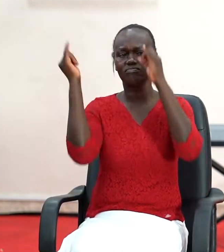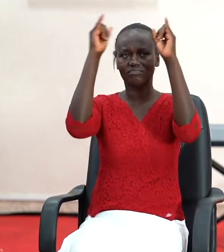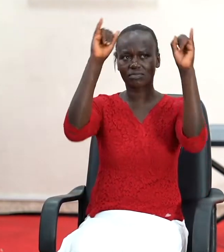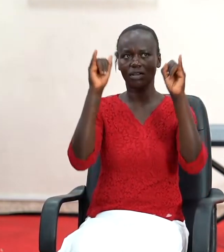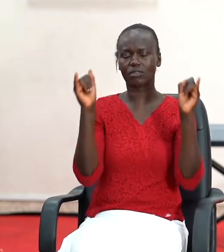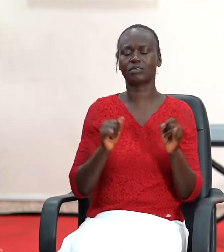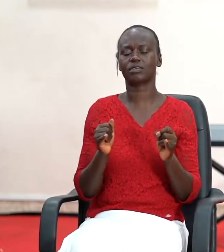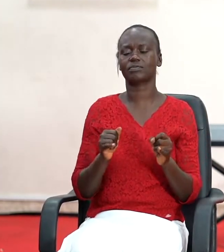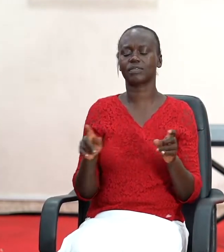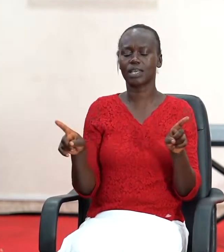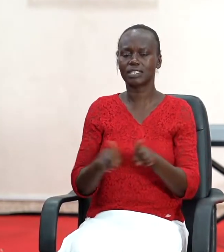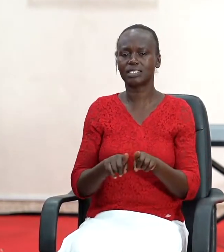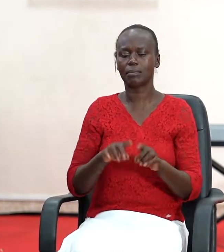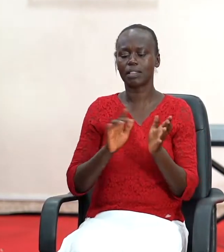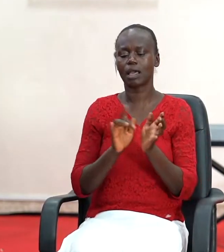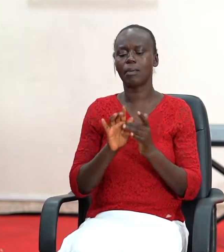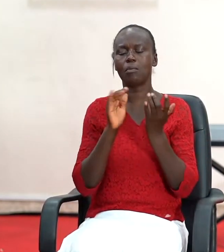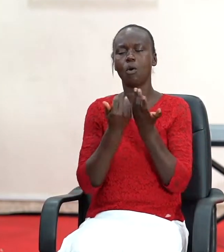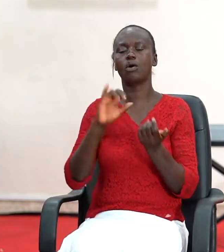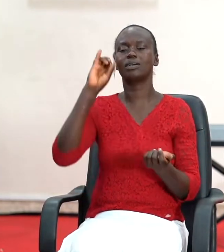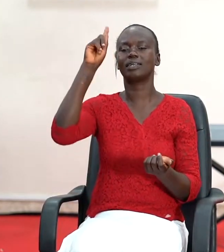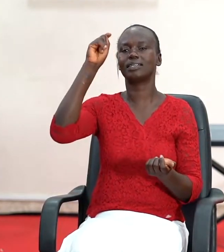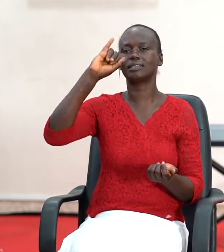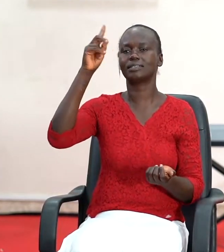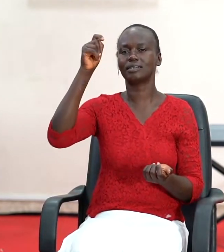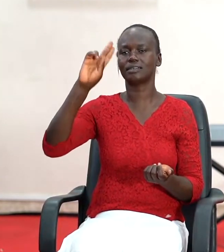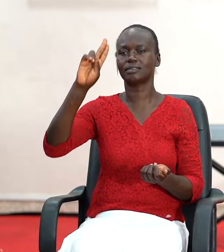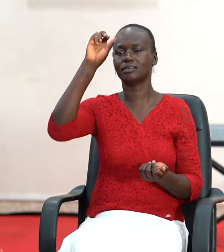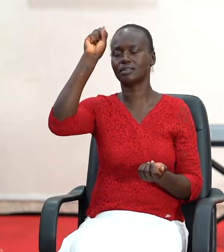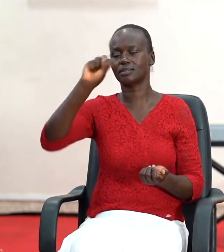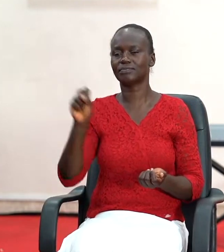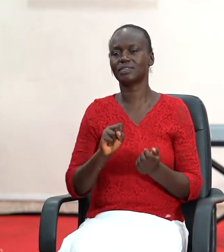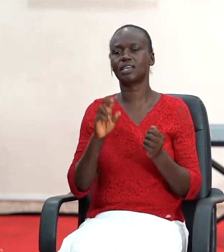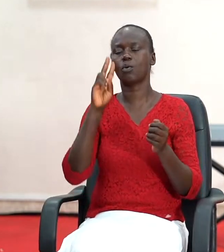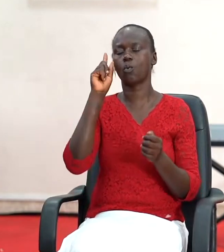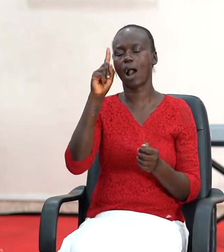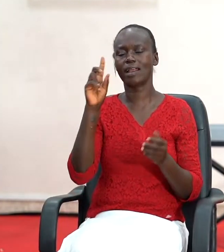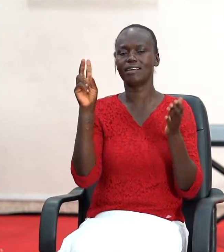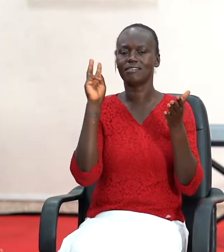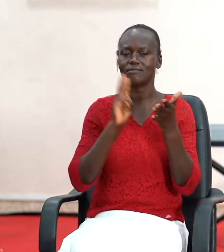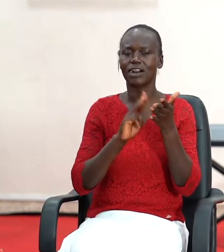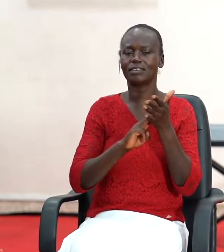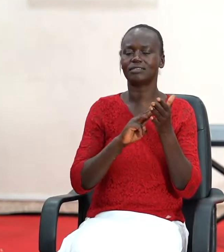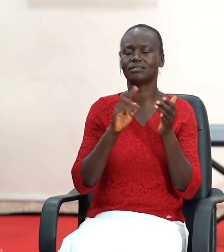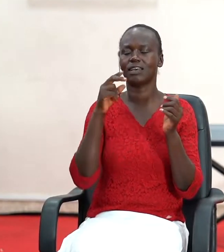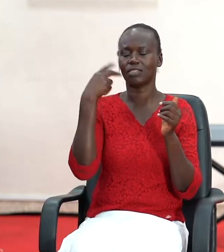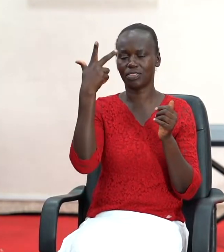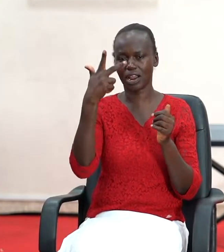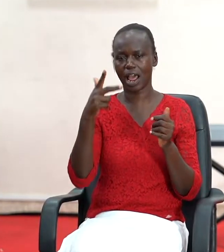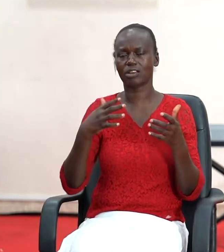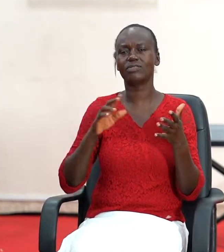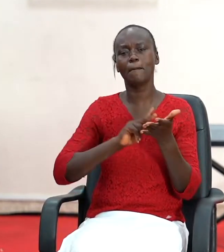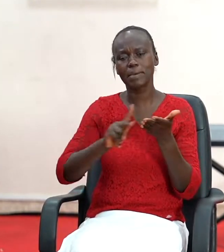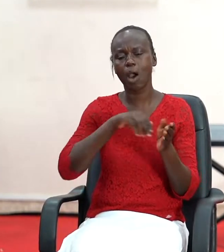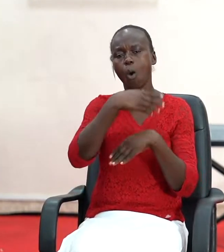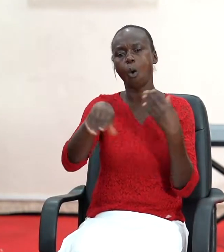of Titus chapter 1 verse 15, the Bible says, to the pure all things are pure. But to those who are corrupted and do not